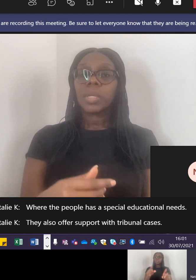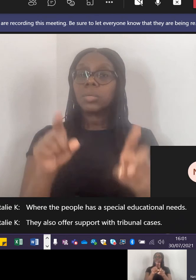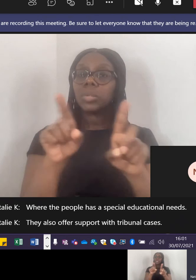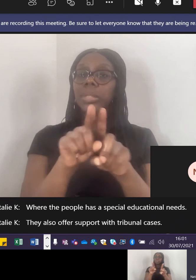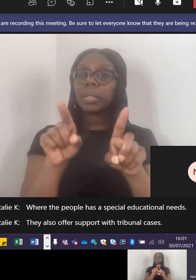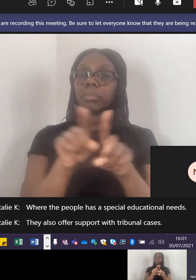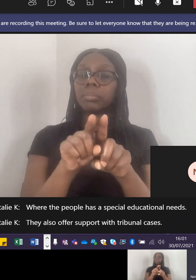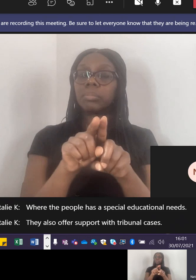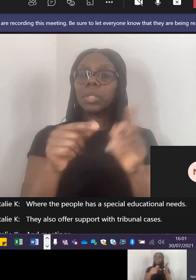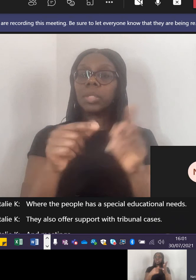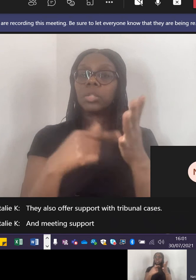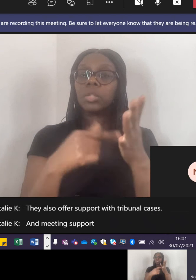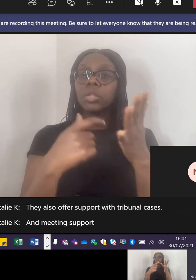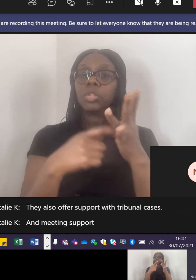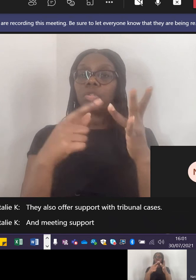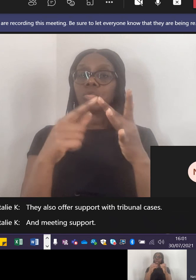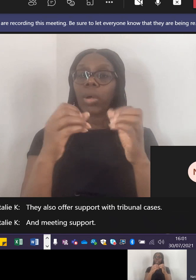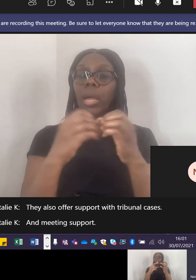and meeting support.